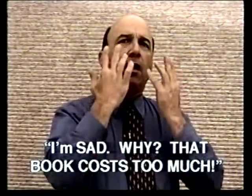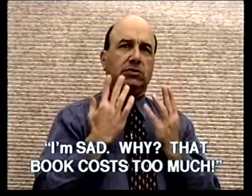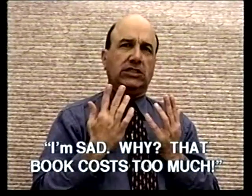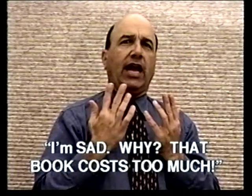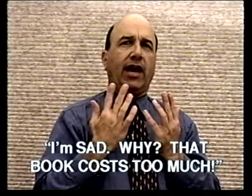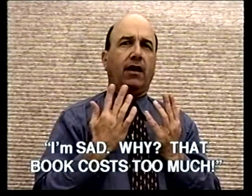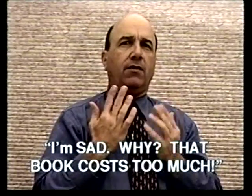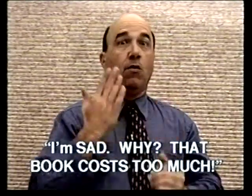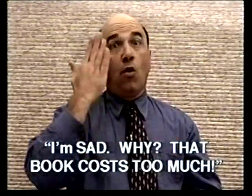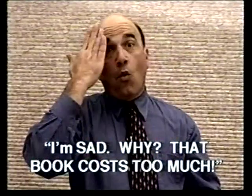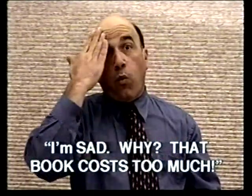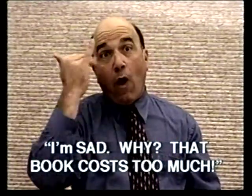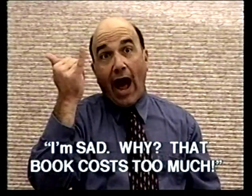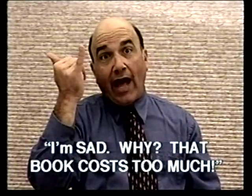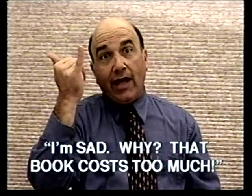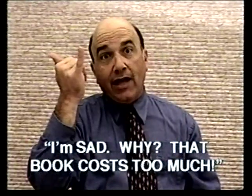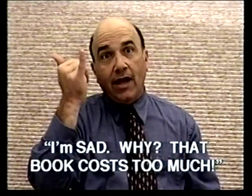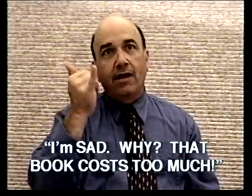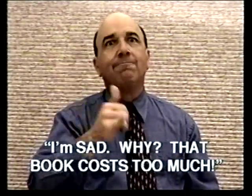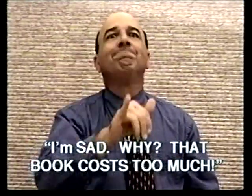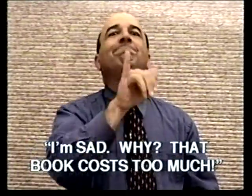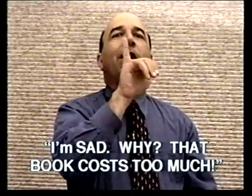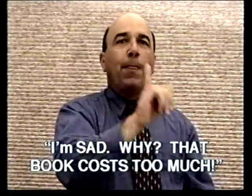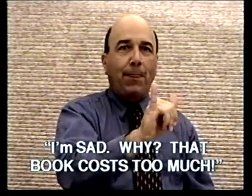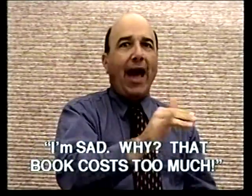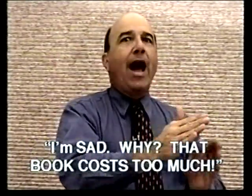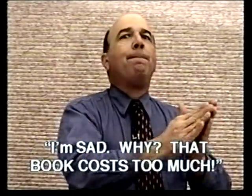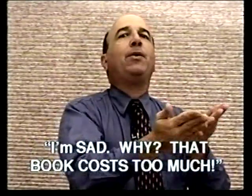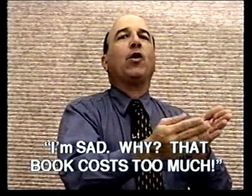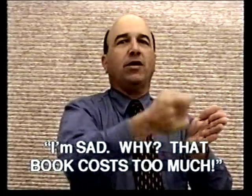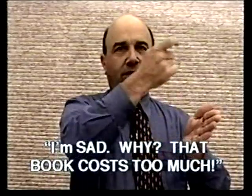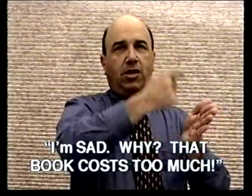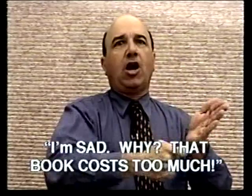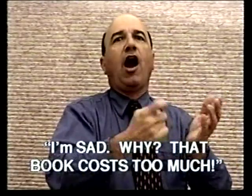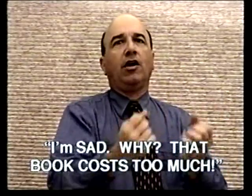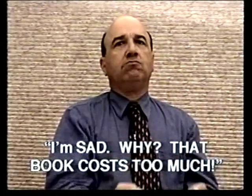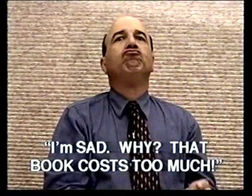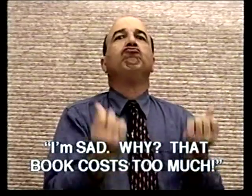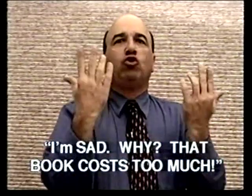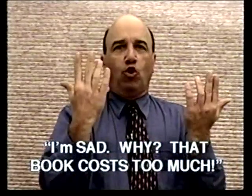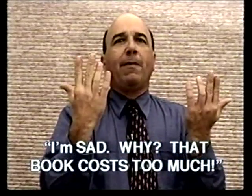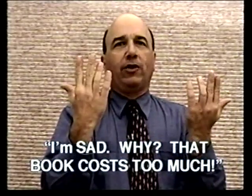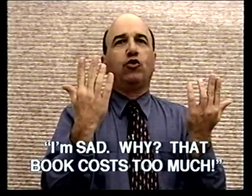I'm sad. Why? That book cost too much.